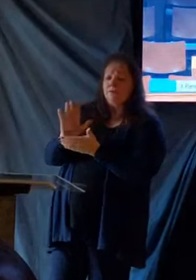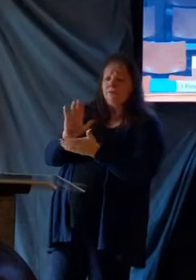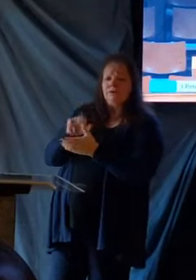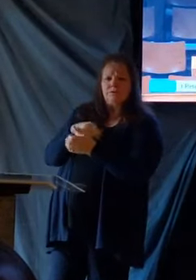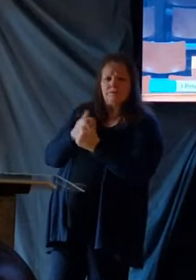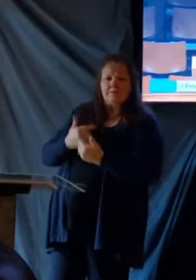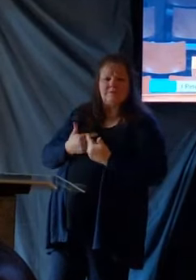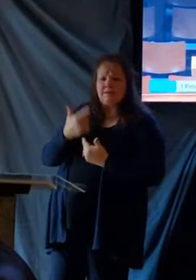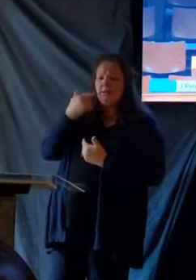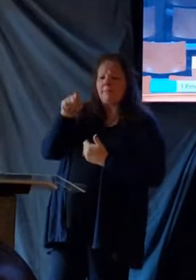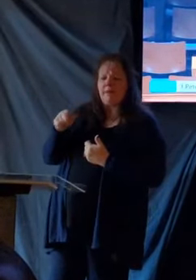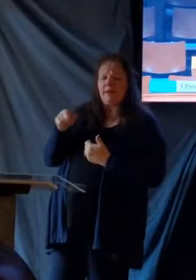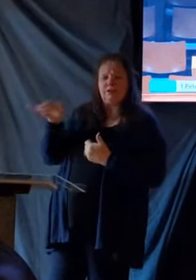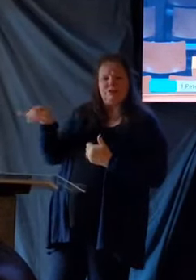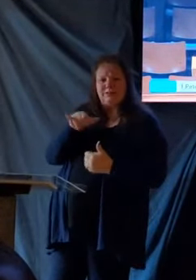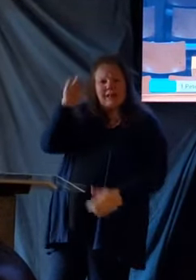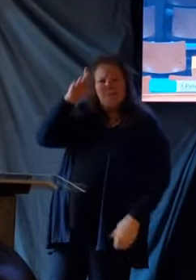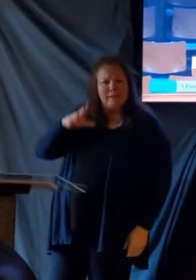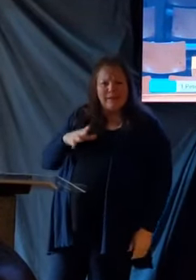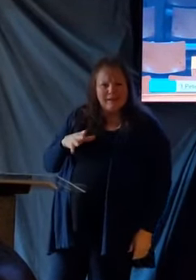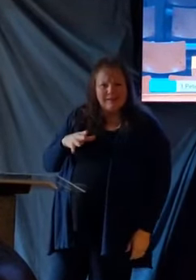life. Not because she's just like a man,